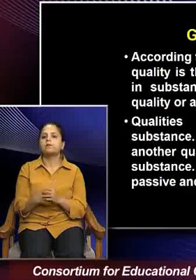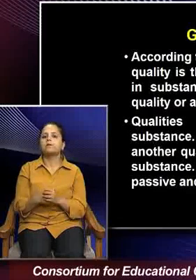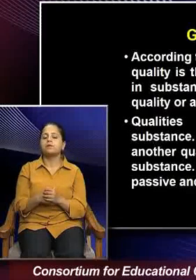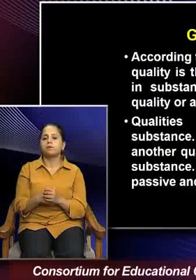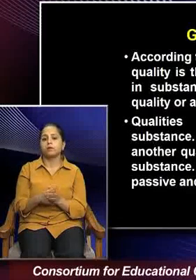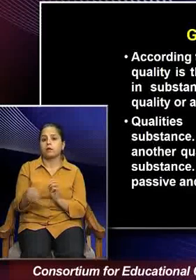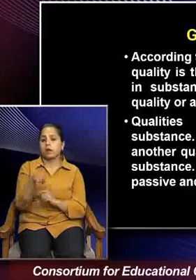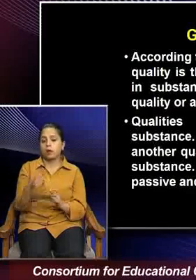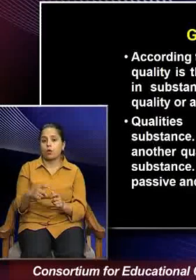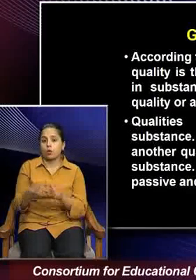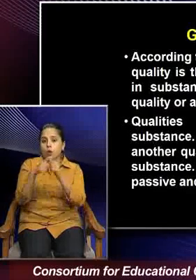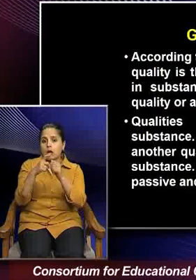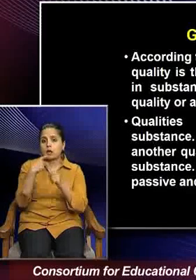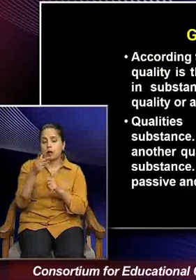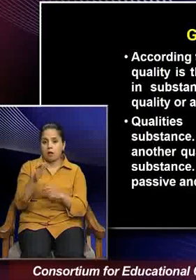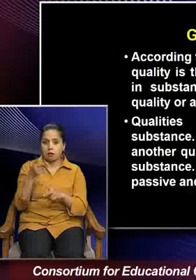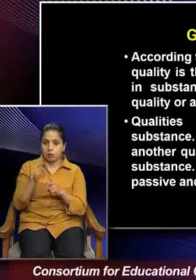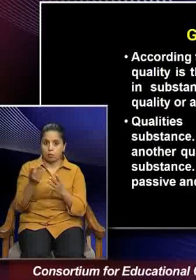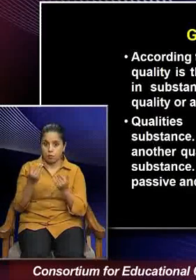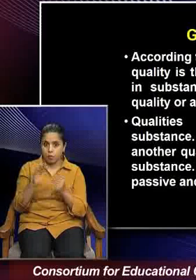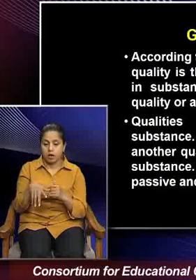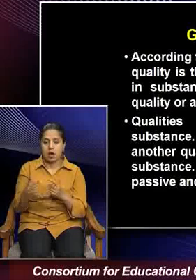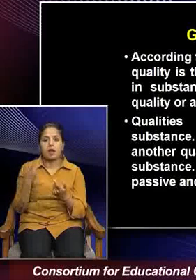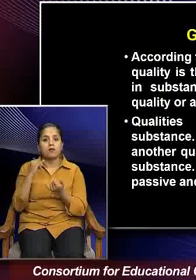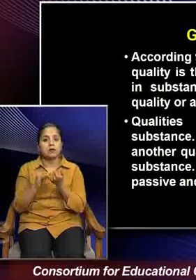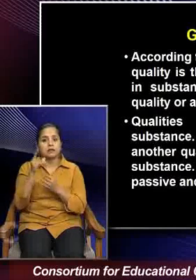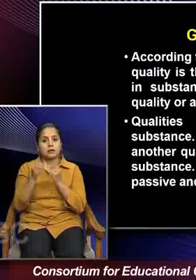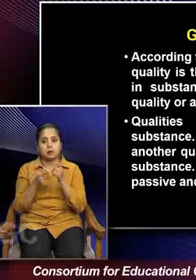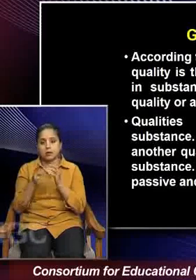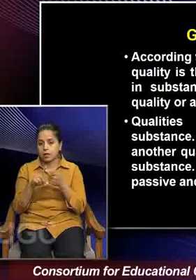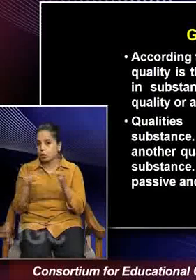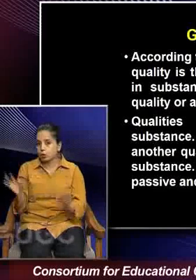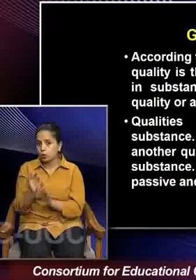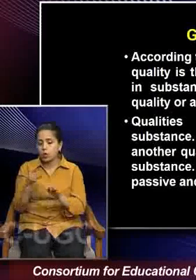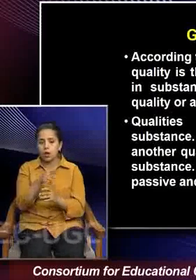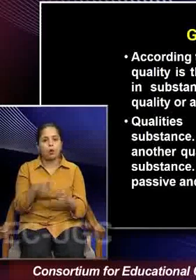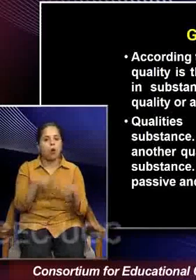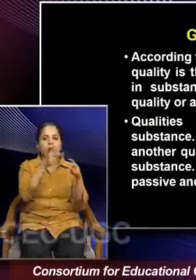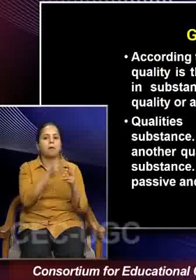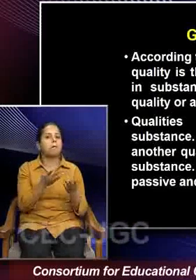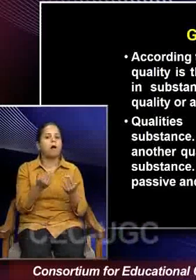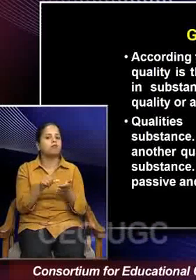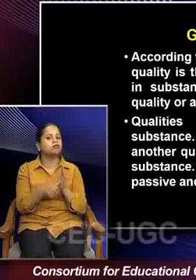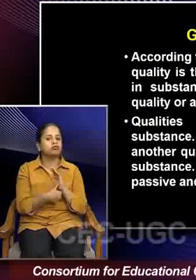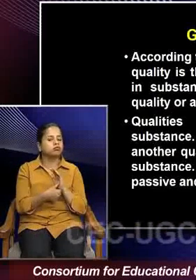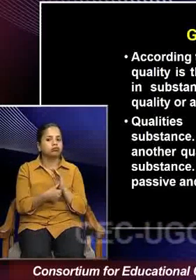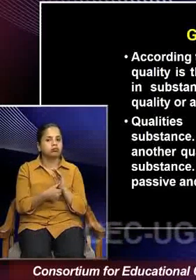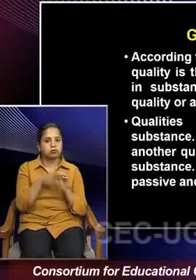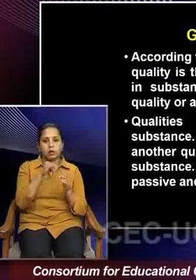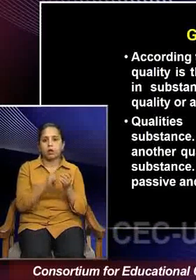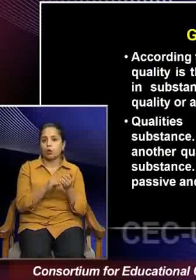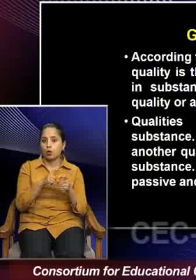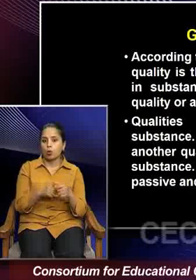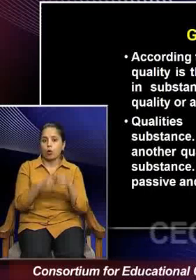So, qualities cannot exist without substance. Fine, a quality cannot belong